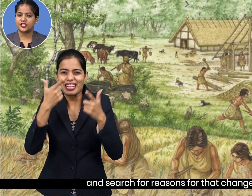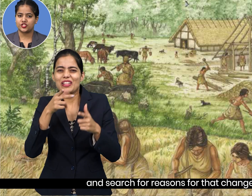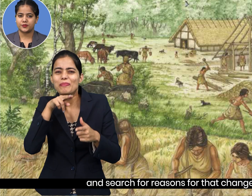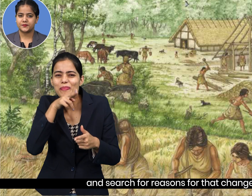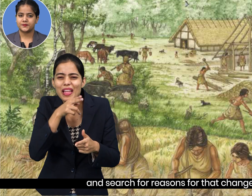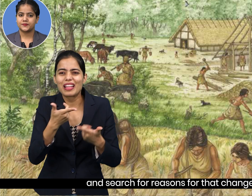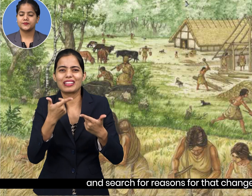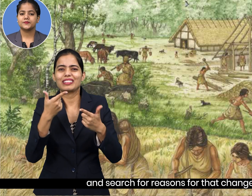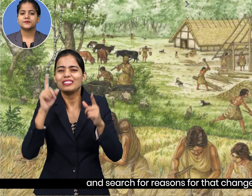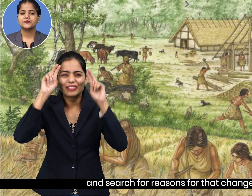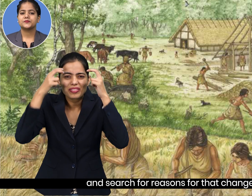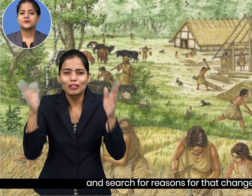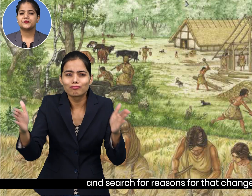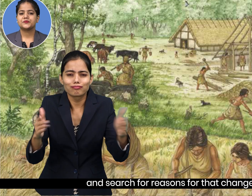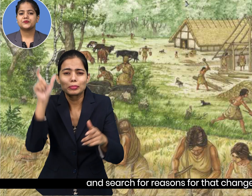that change.